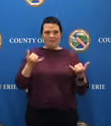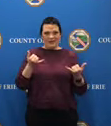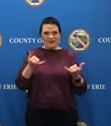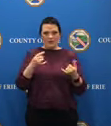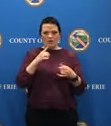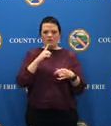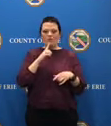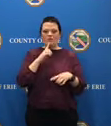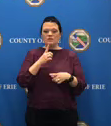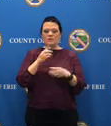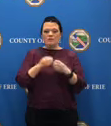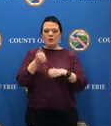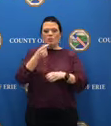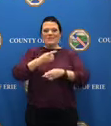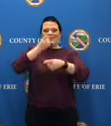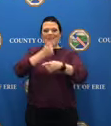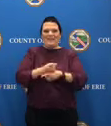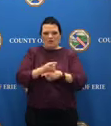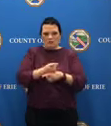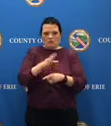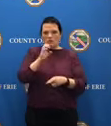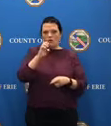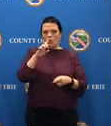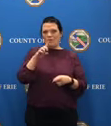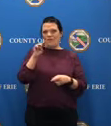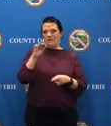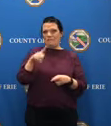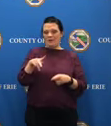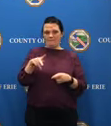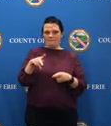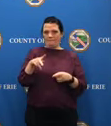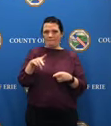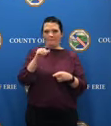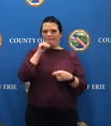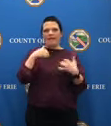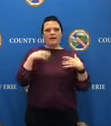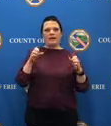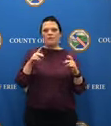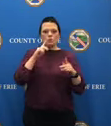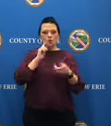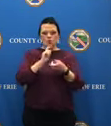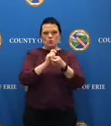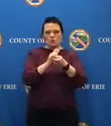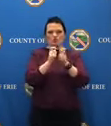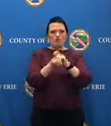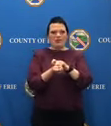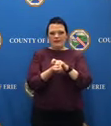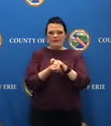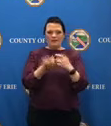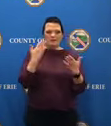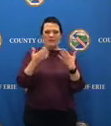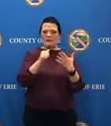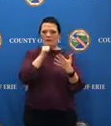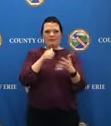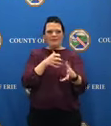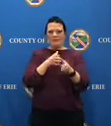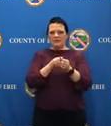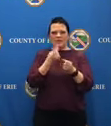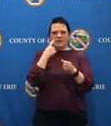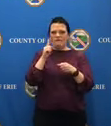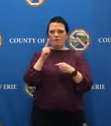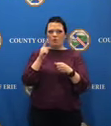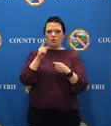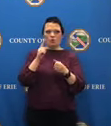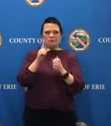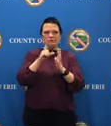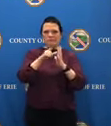most accurate. Then it's the COVID map, just because it hasn't had an opportunity to make changes, probably isn't going to be updated for a little bit of time because we